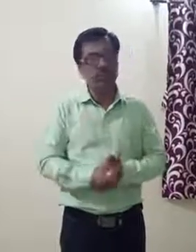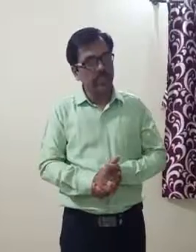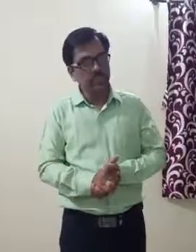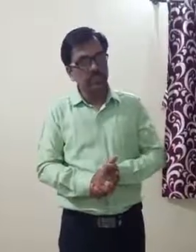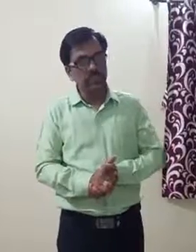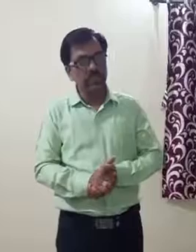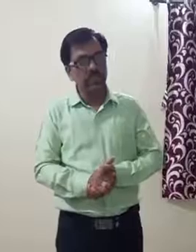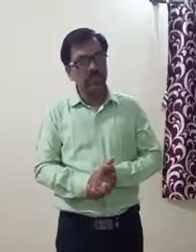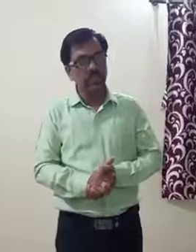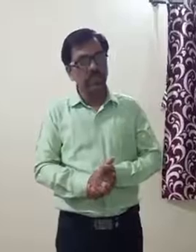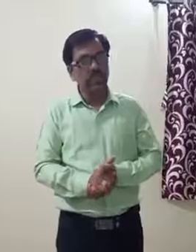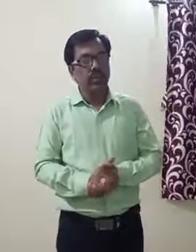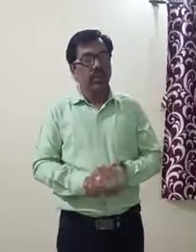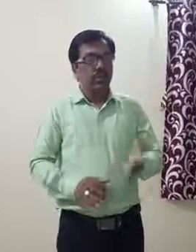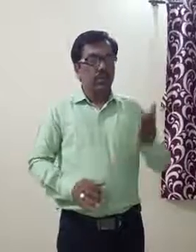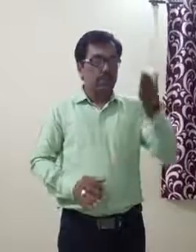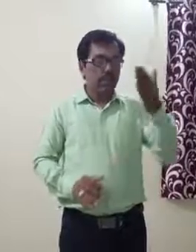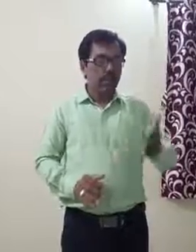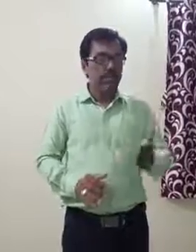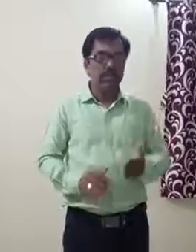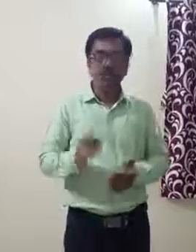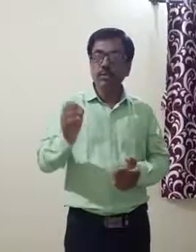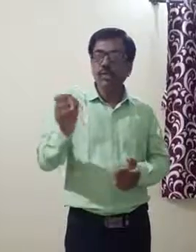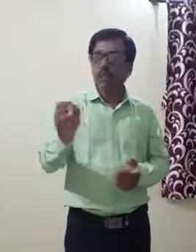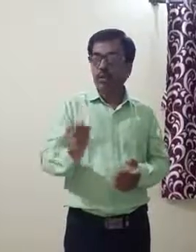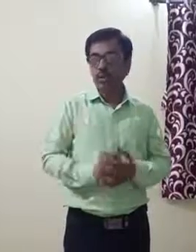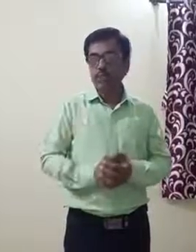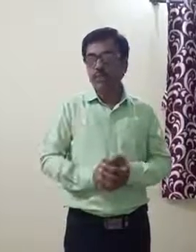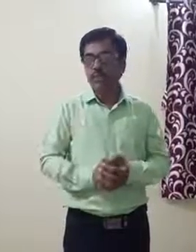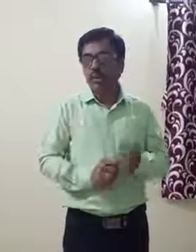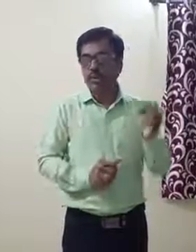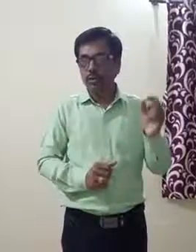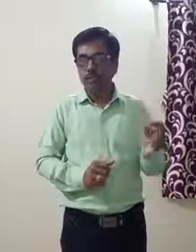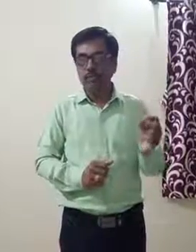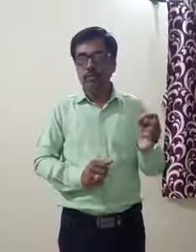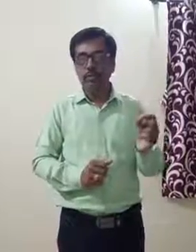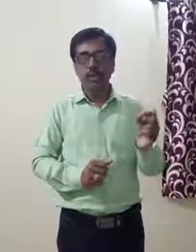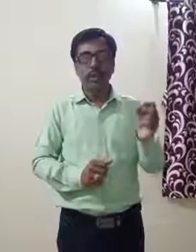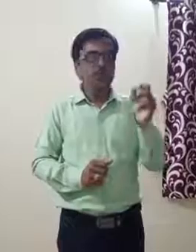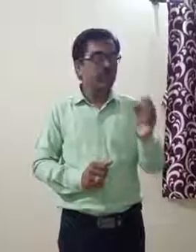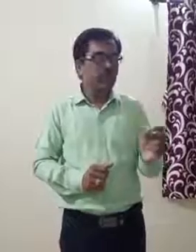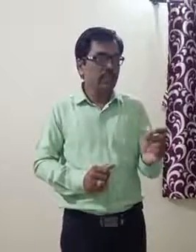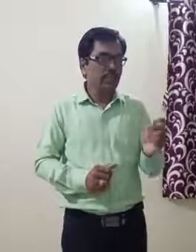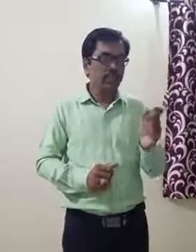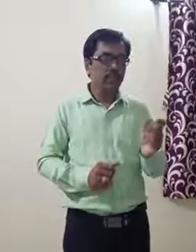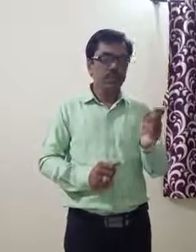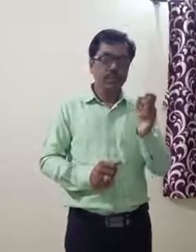nation. They started rule of law. Rule of law means everyone is equal in front of